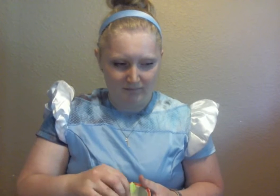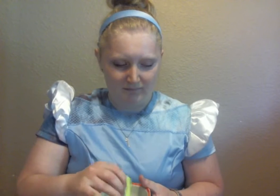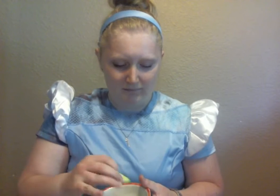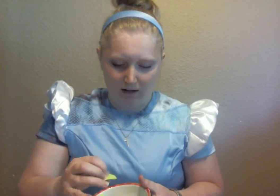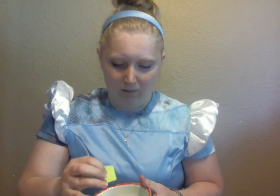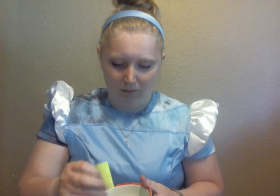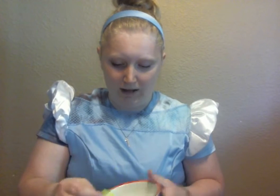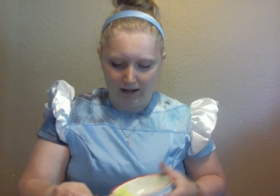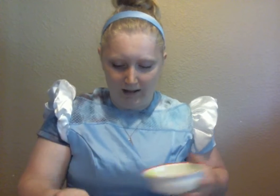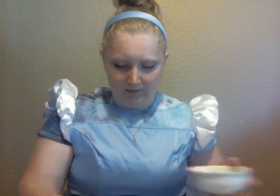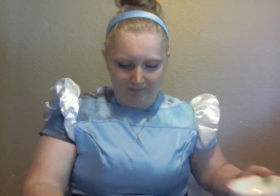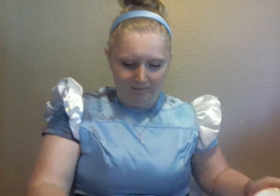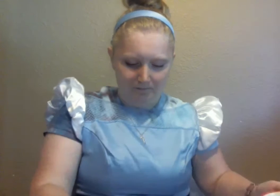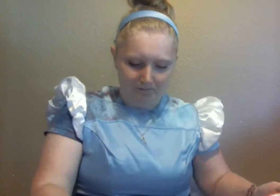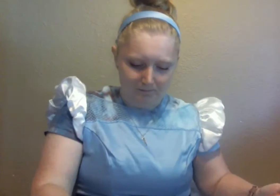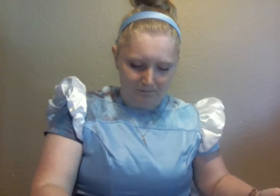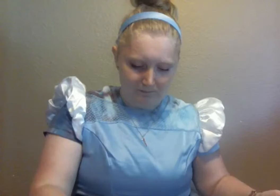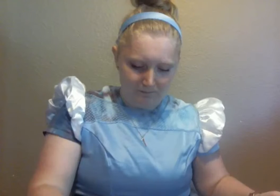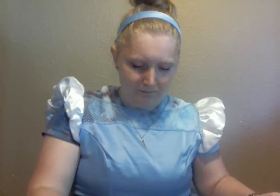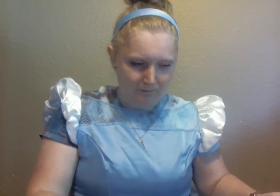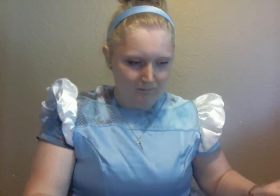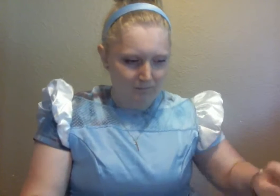And I will write it in.